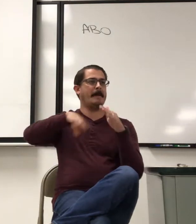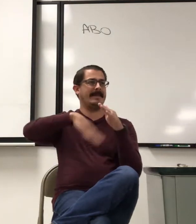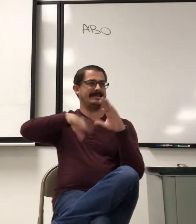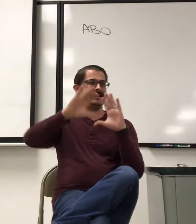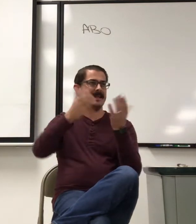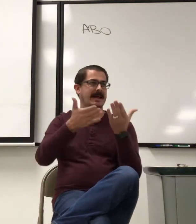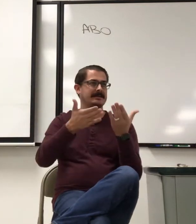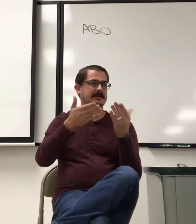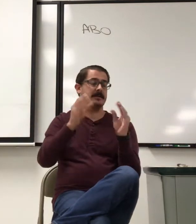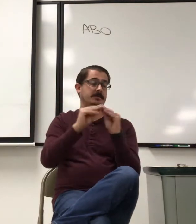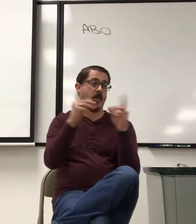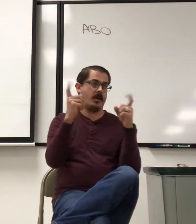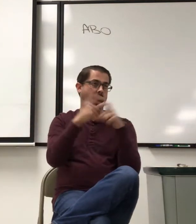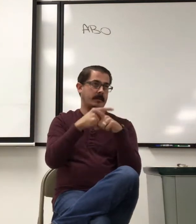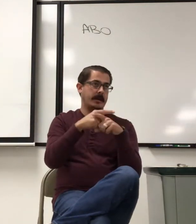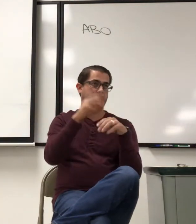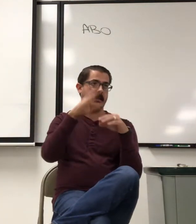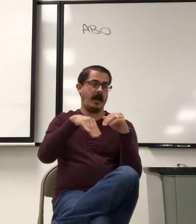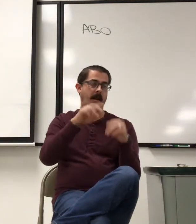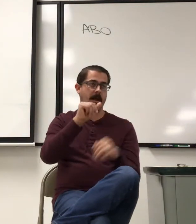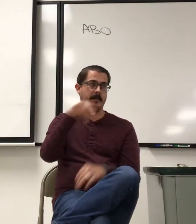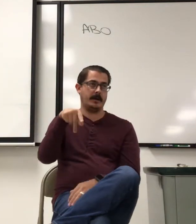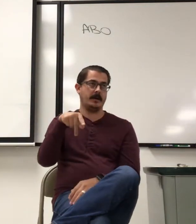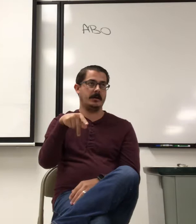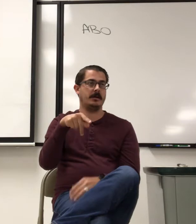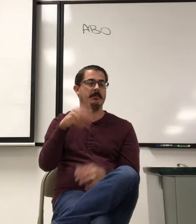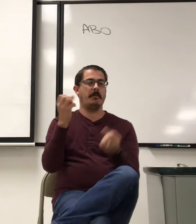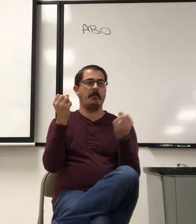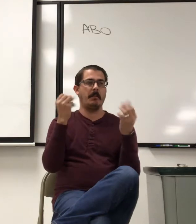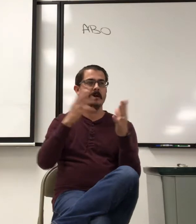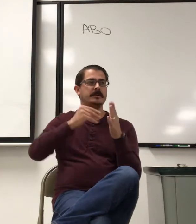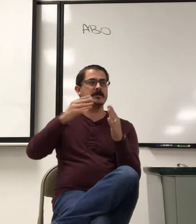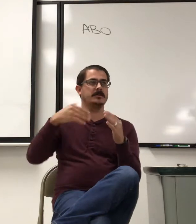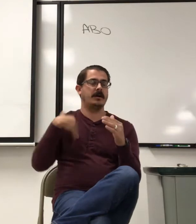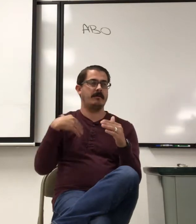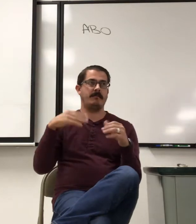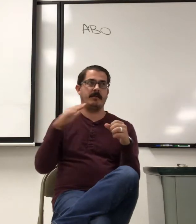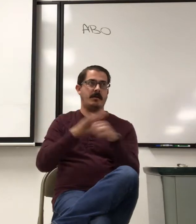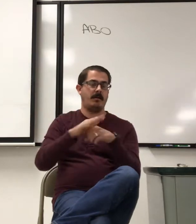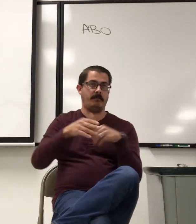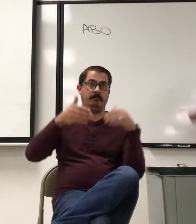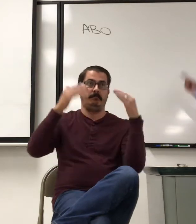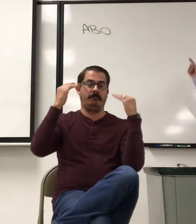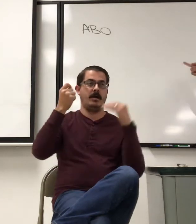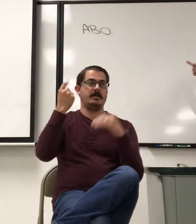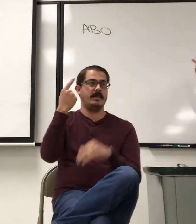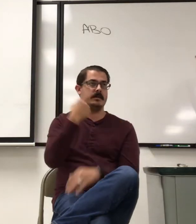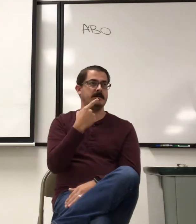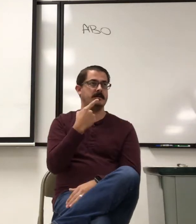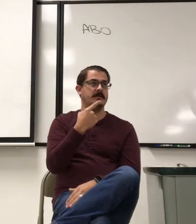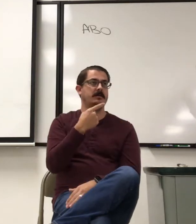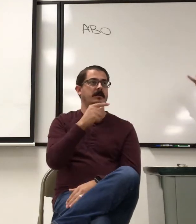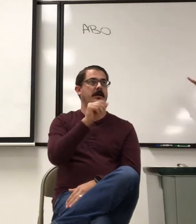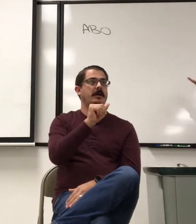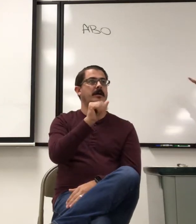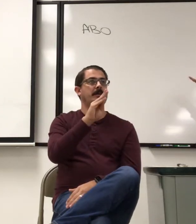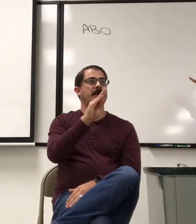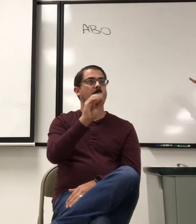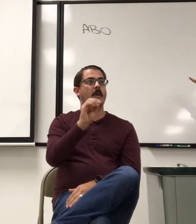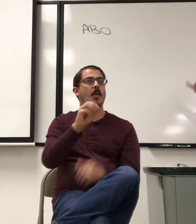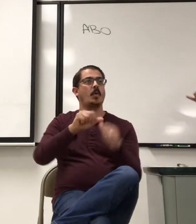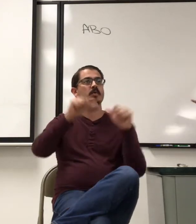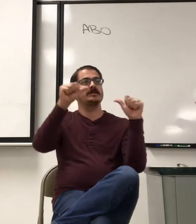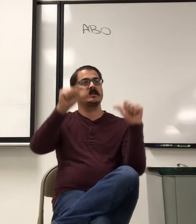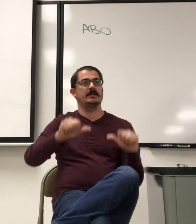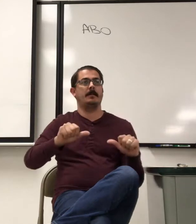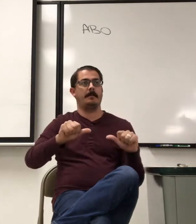complicated than we present in A&P. But I think many students have enough just getting this. We call this the ABO system